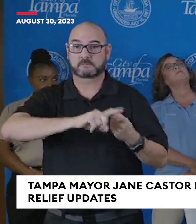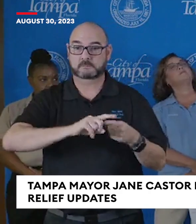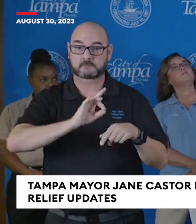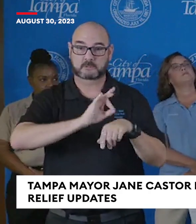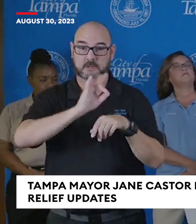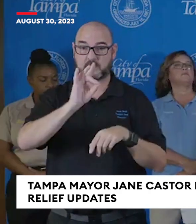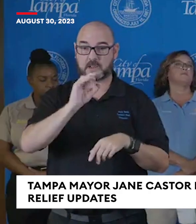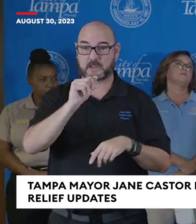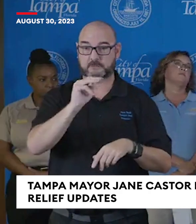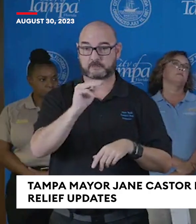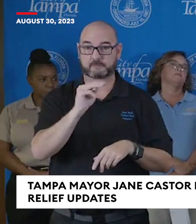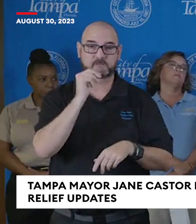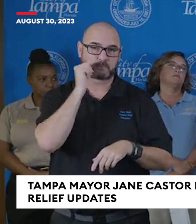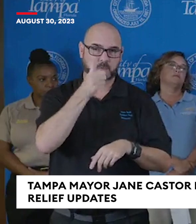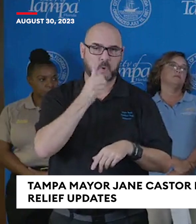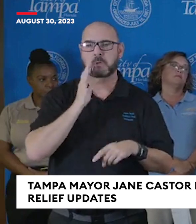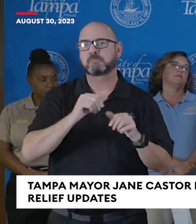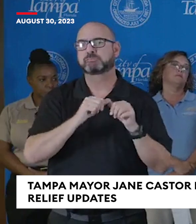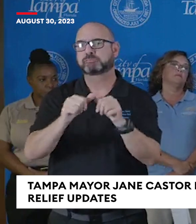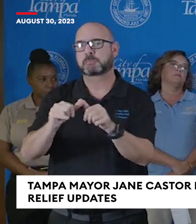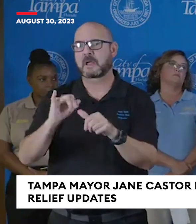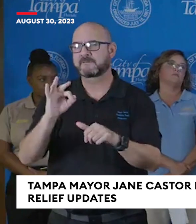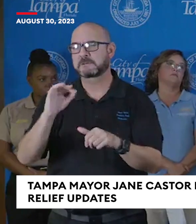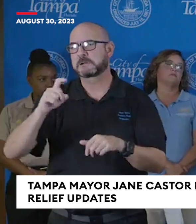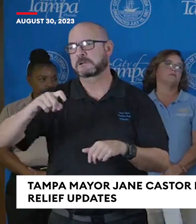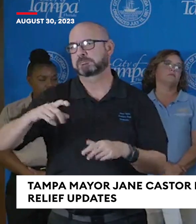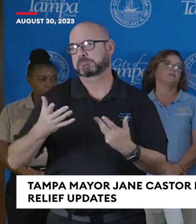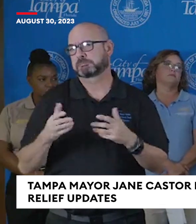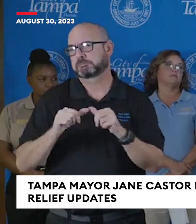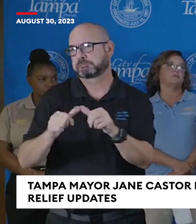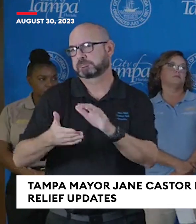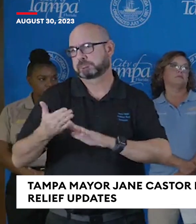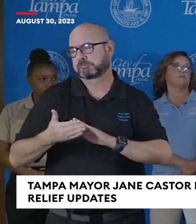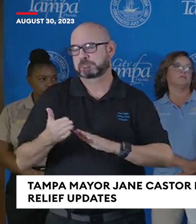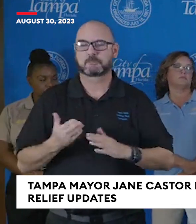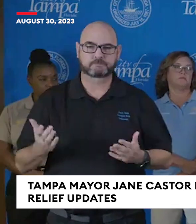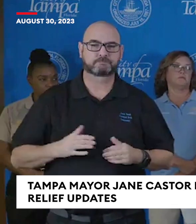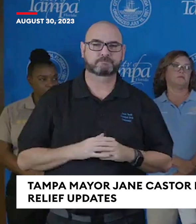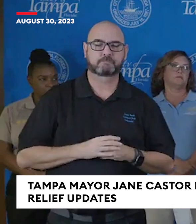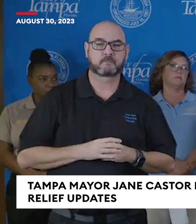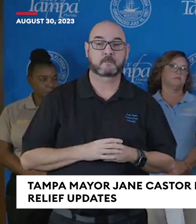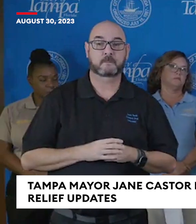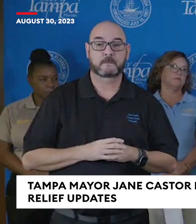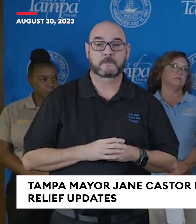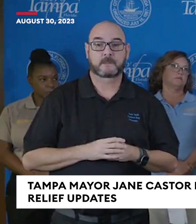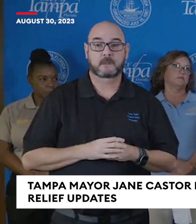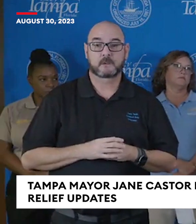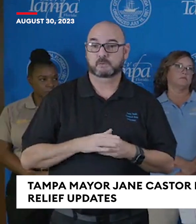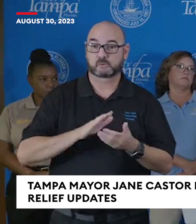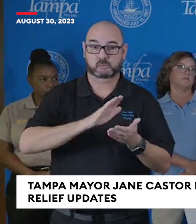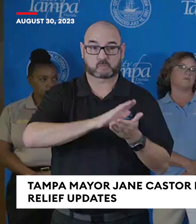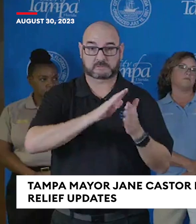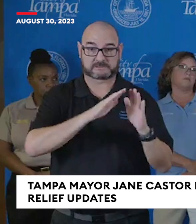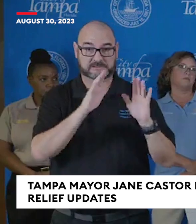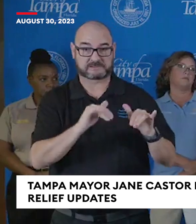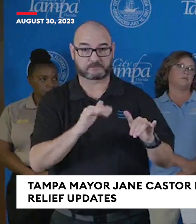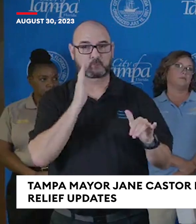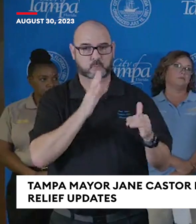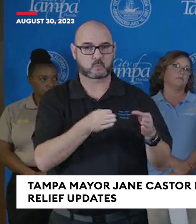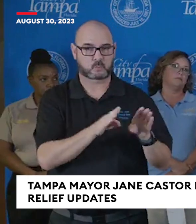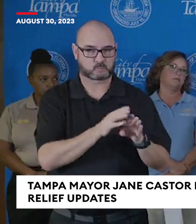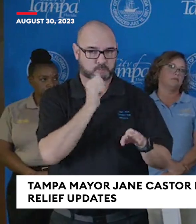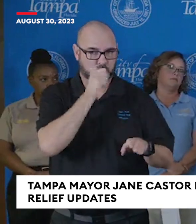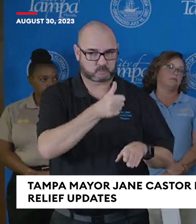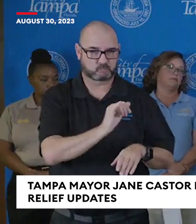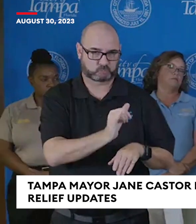that's necessary. Information that I have received is that the school system is going to be closed tomorrow, but make